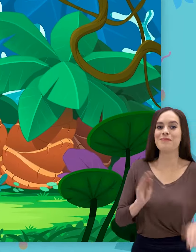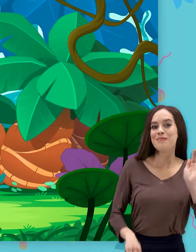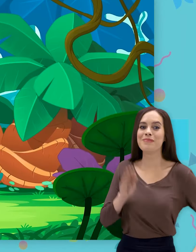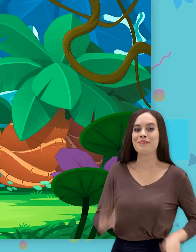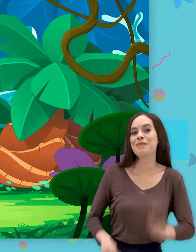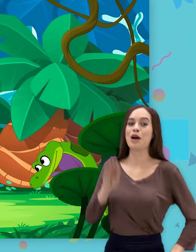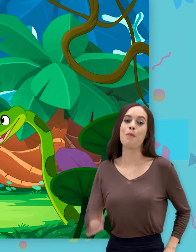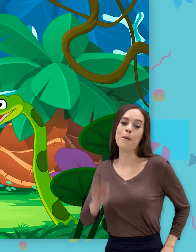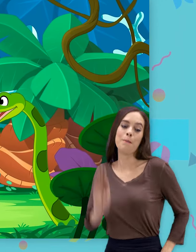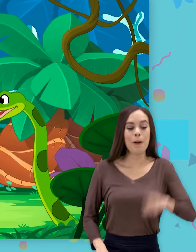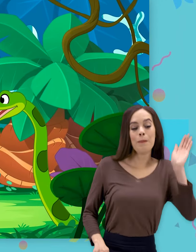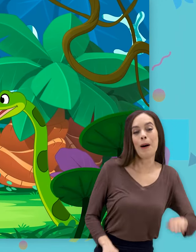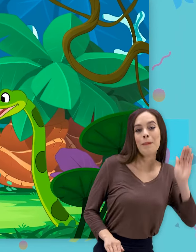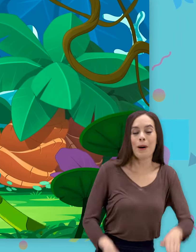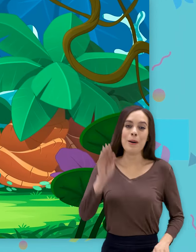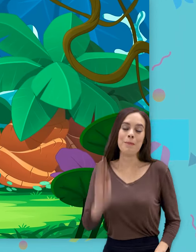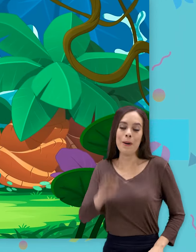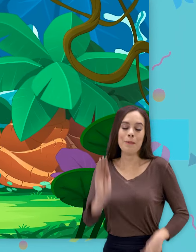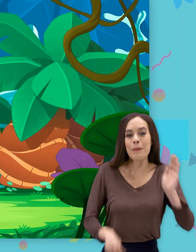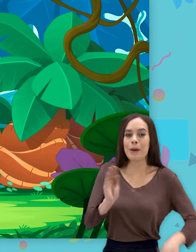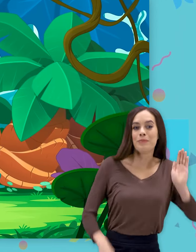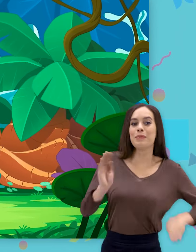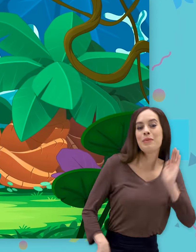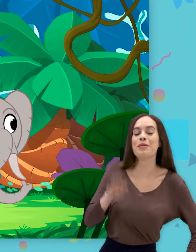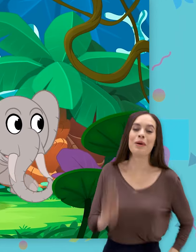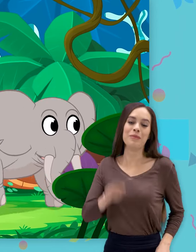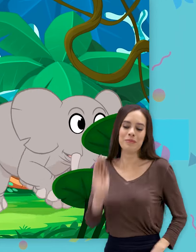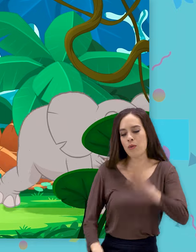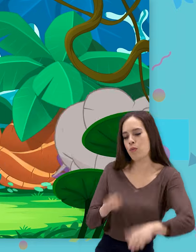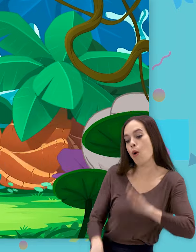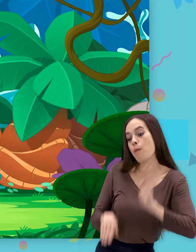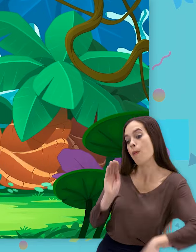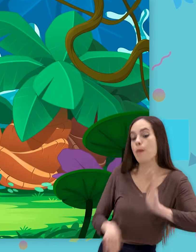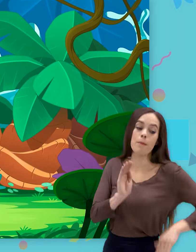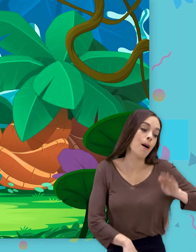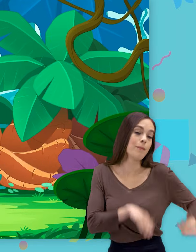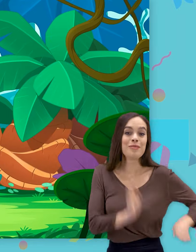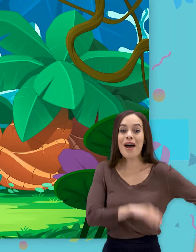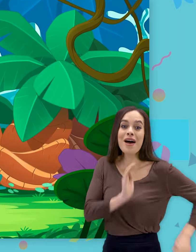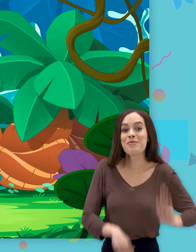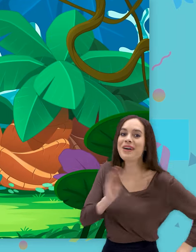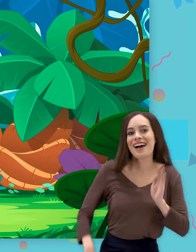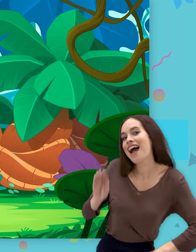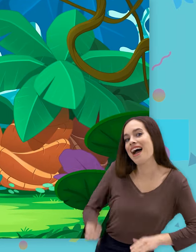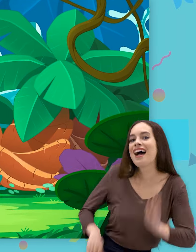Yay!